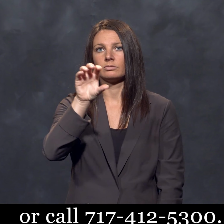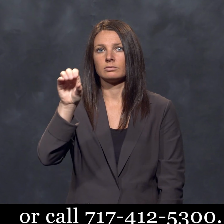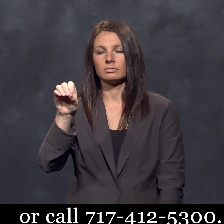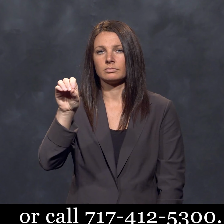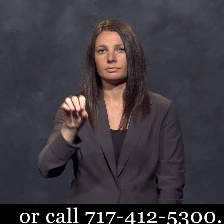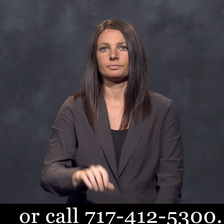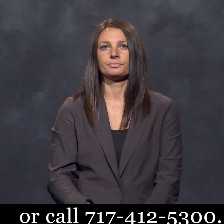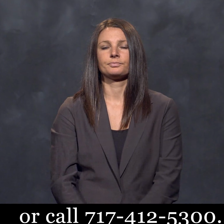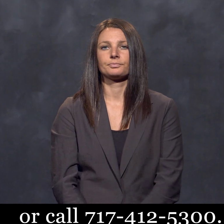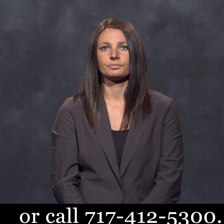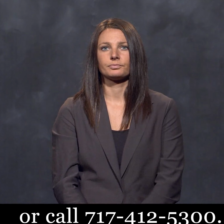717-412-5300.